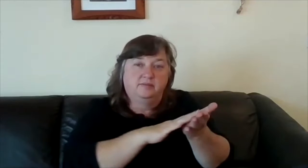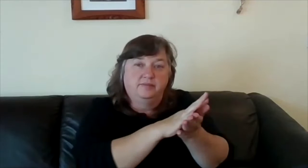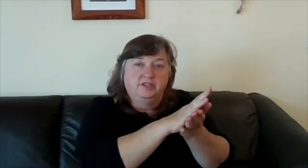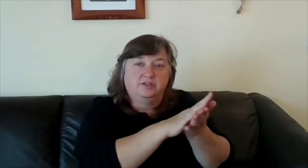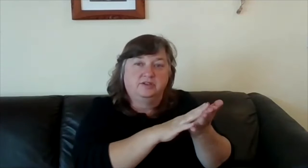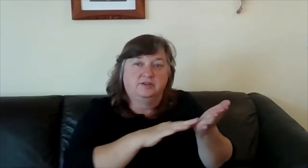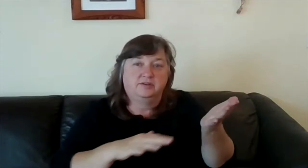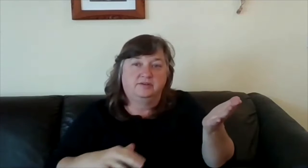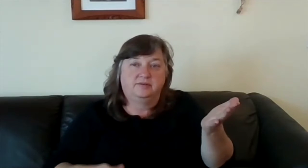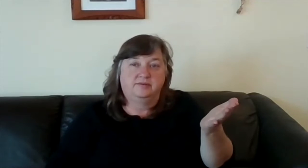Beach.